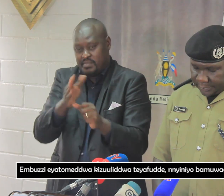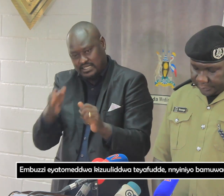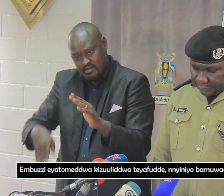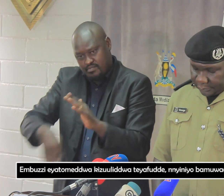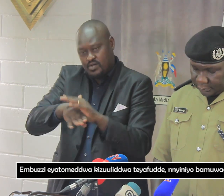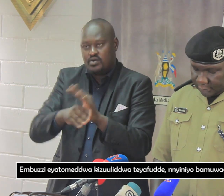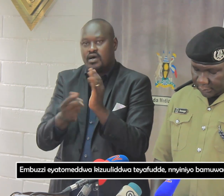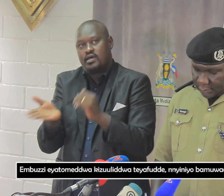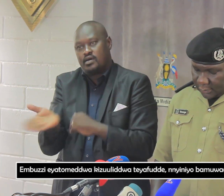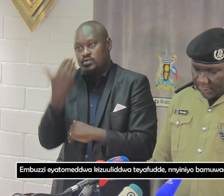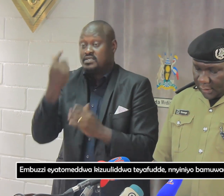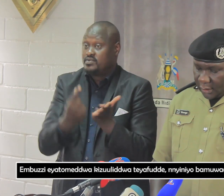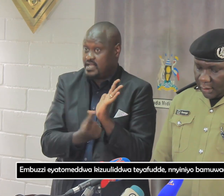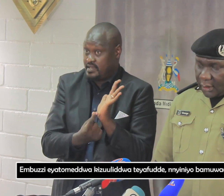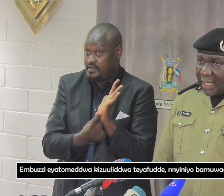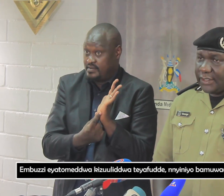country.